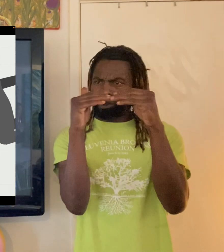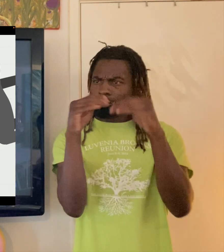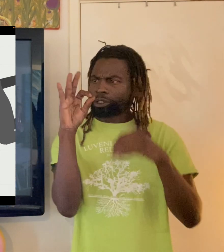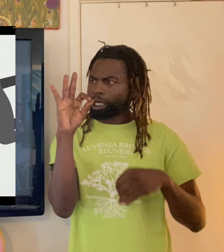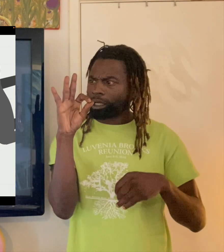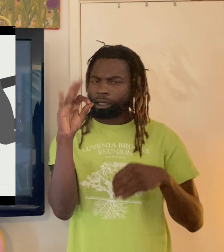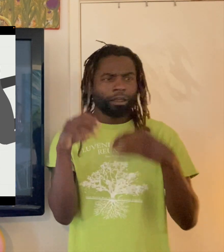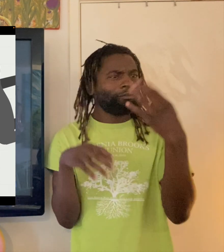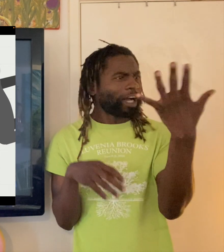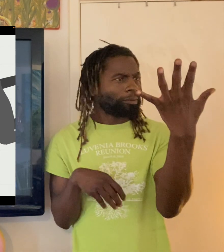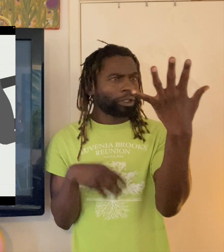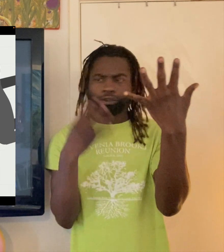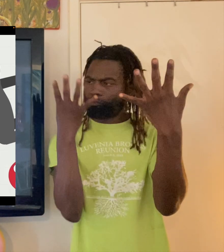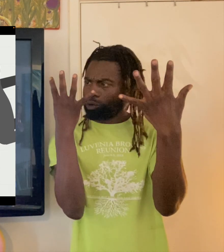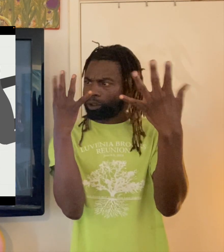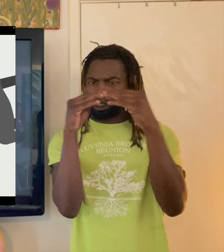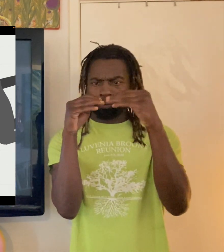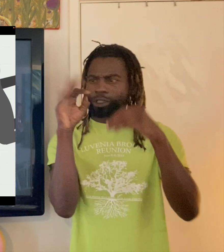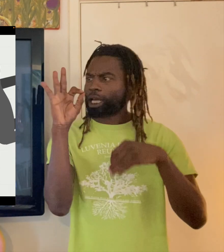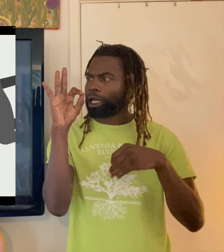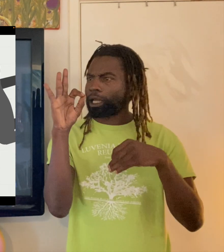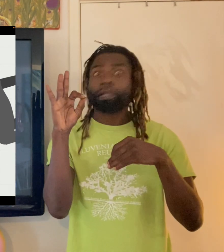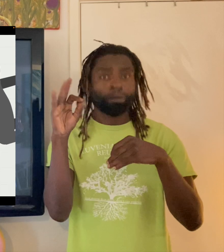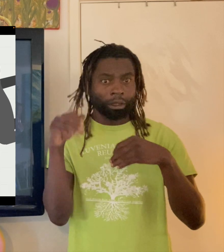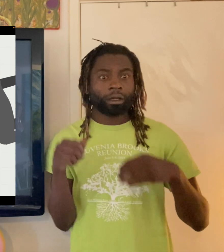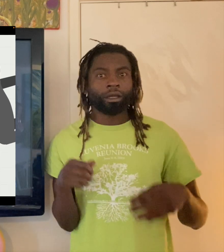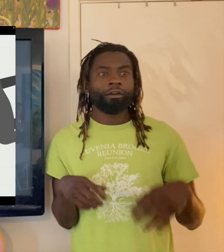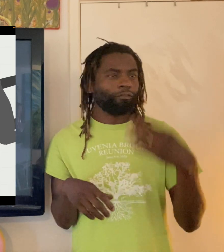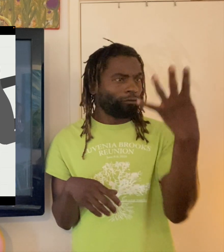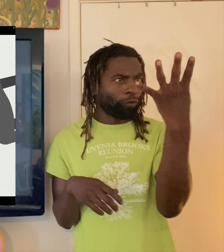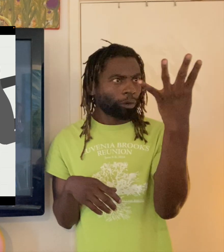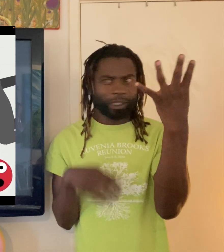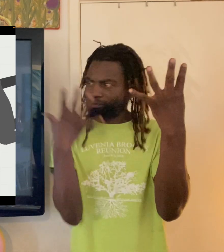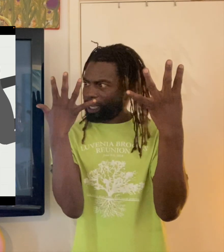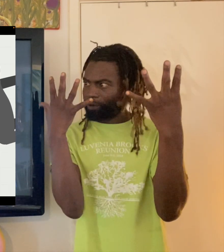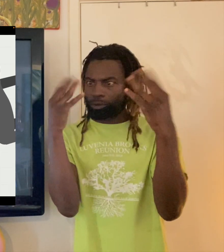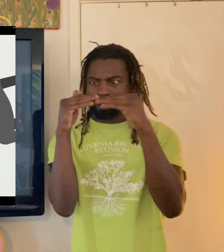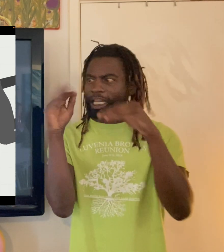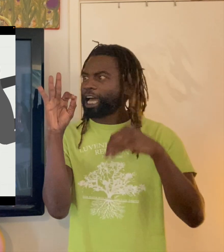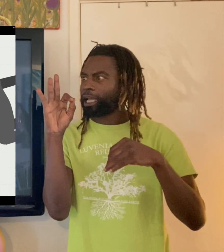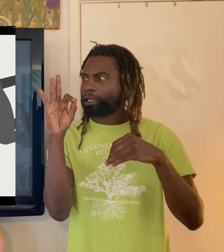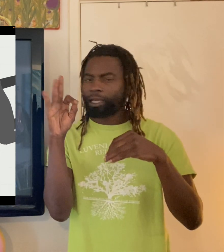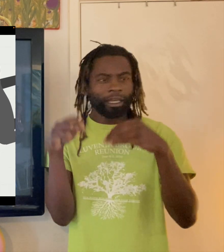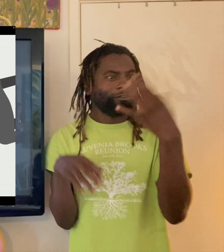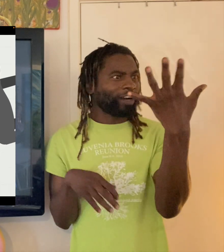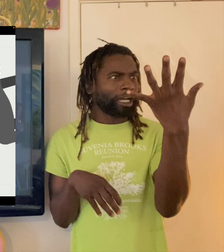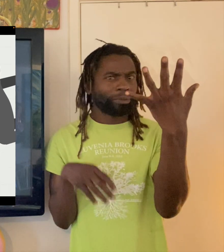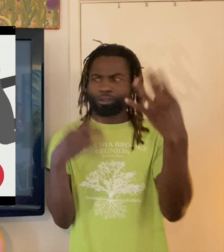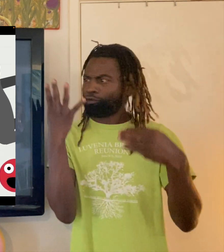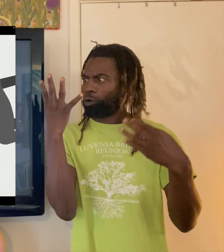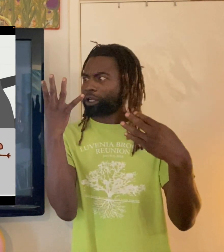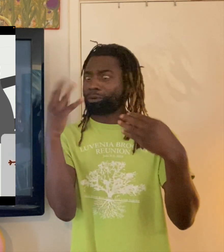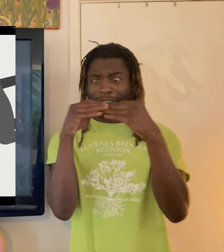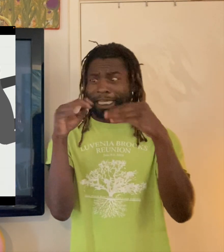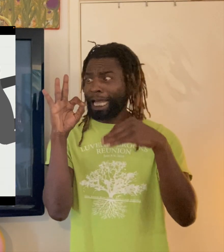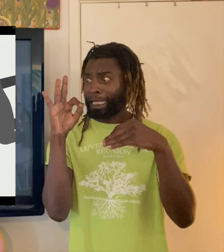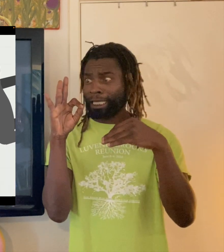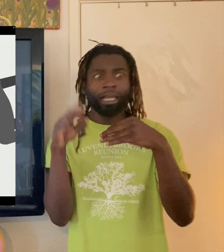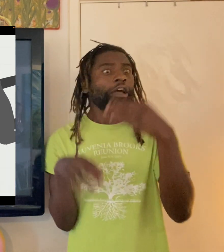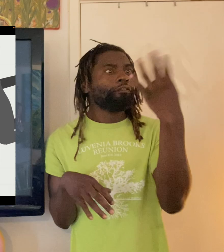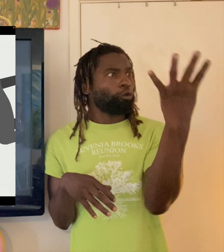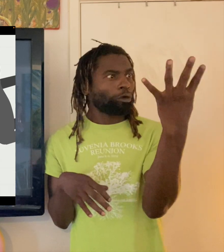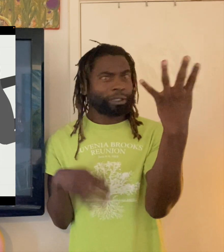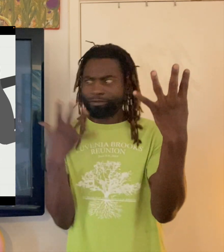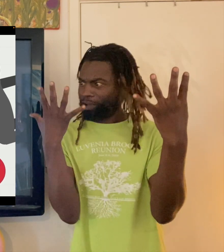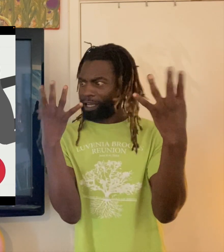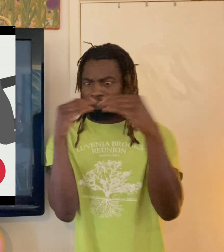plus 5 equals 9. And 5 plus 4 equals 9. Everybody, 4 plus 5 equals 9. And 5 plus